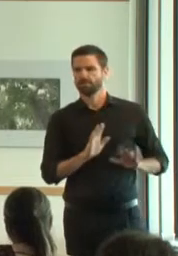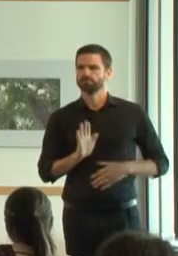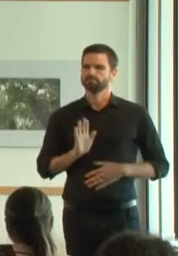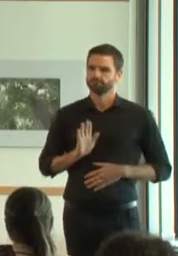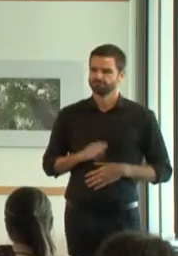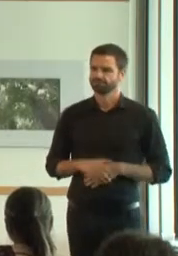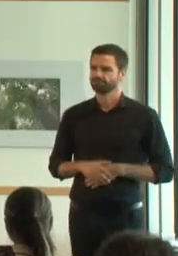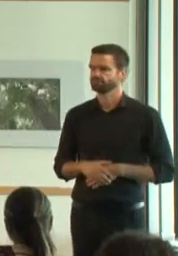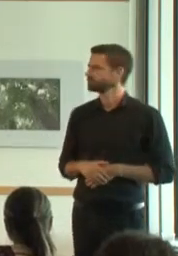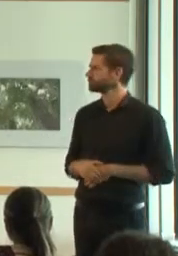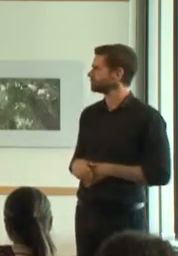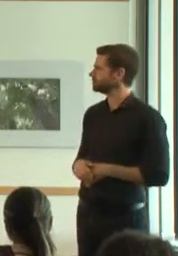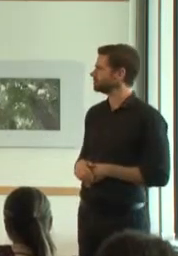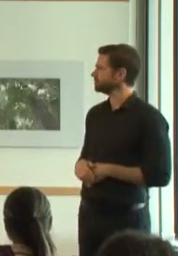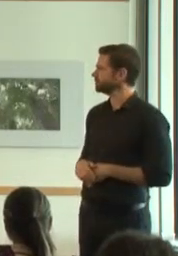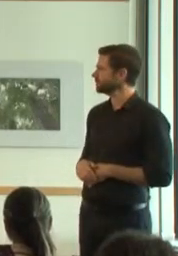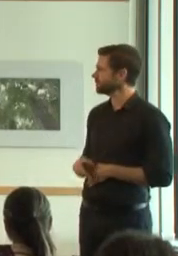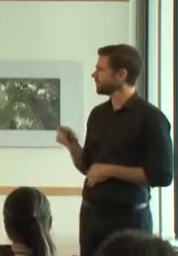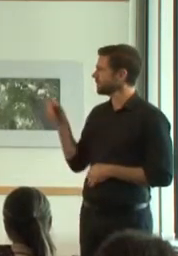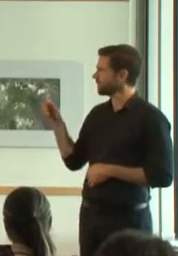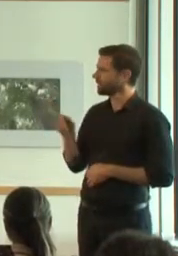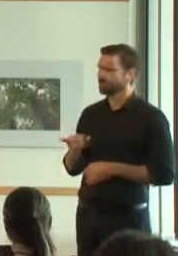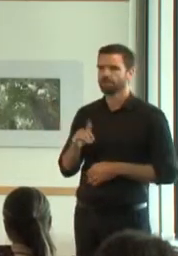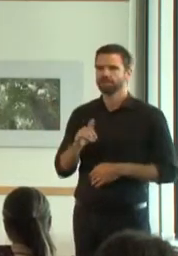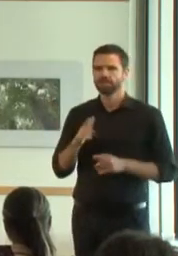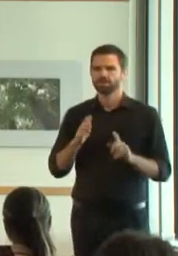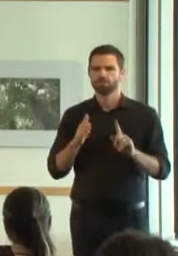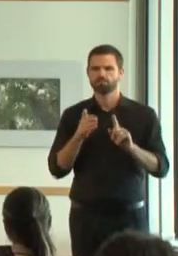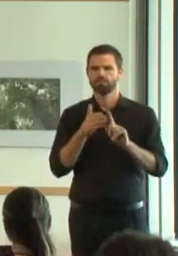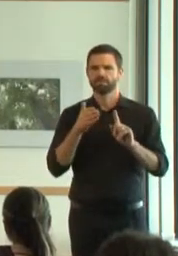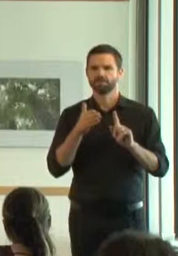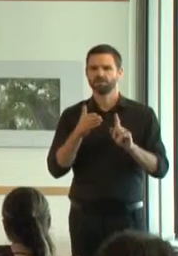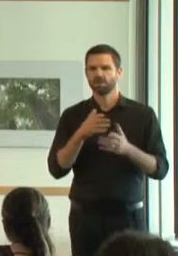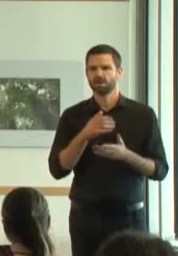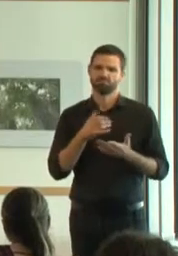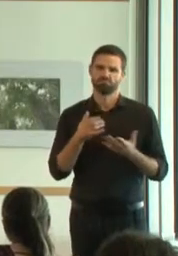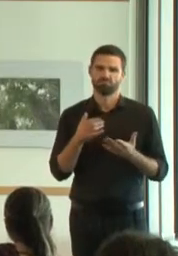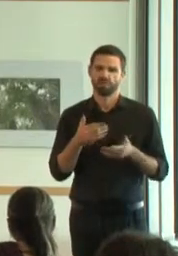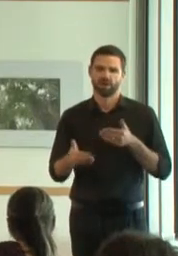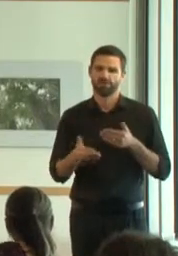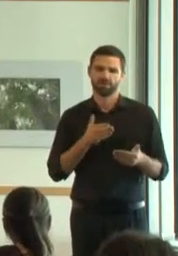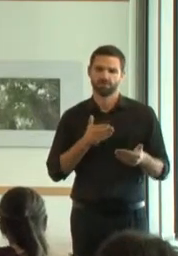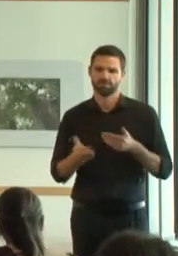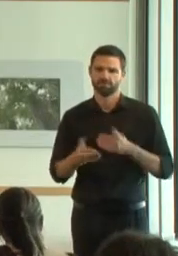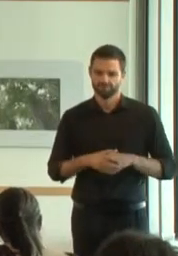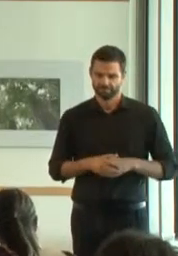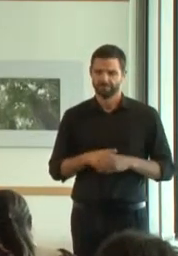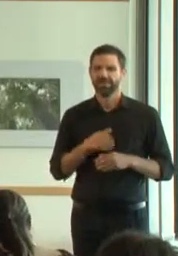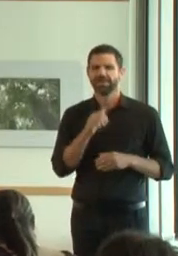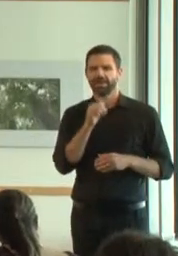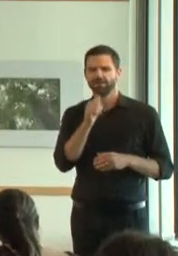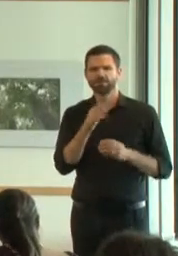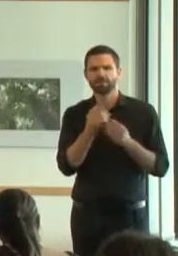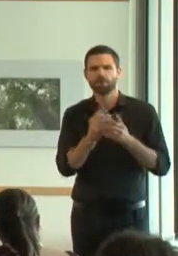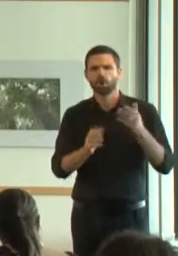which might be a bit of a scary sort of statement to say, but it is provenance irrelevant, I think. As soon as you publish something on the web,